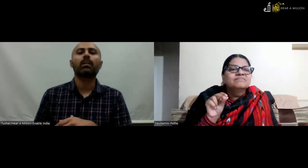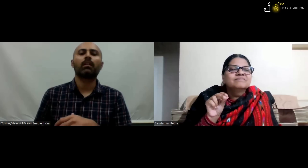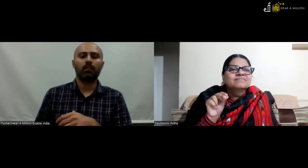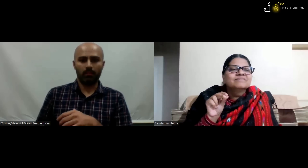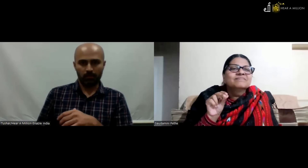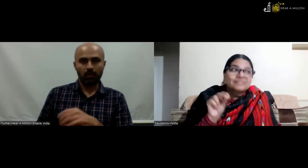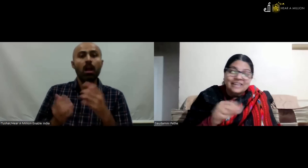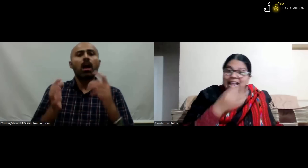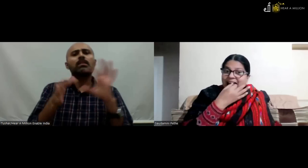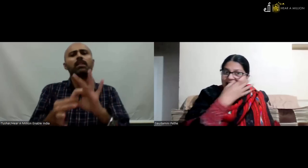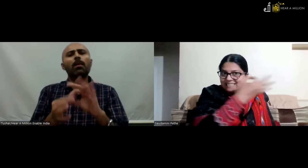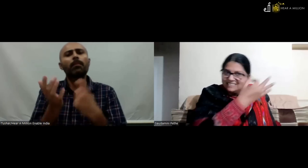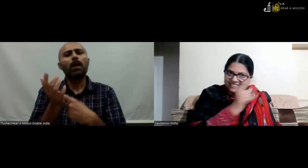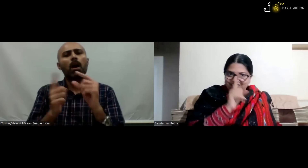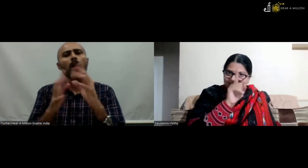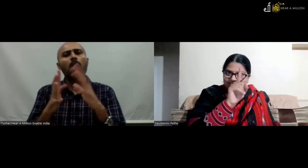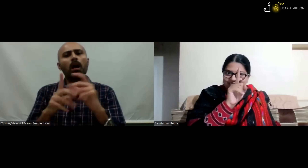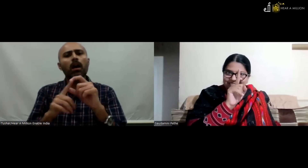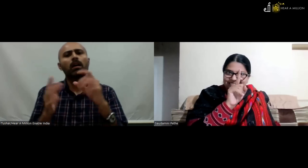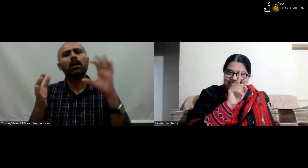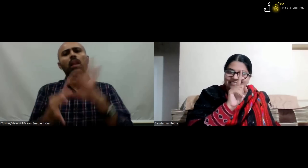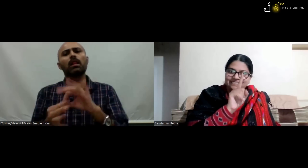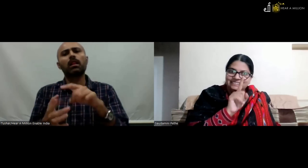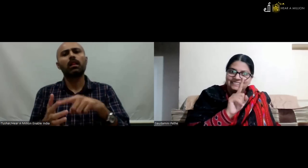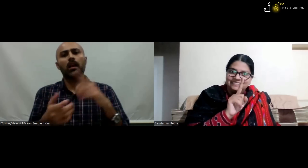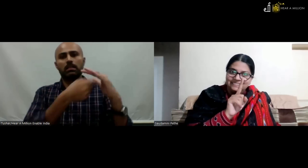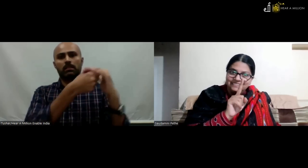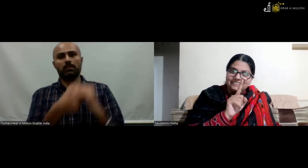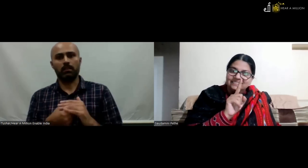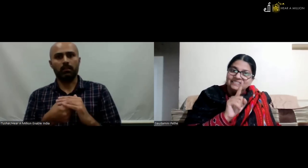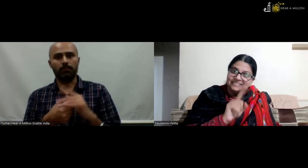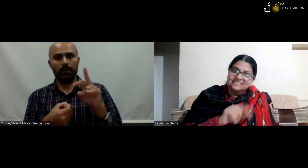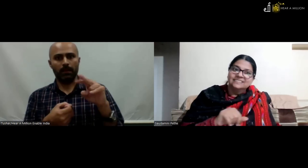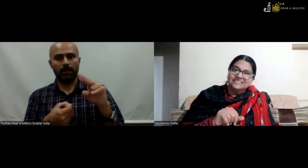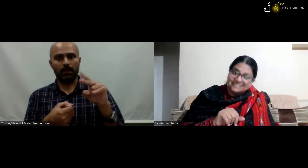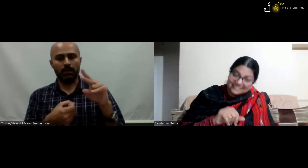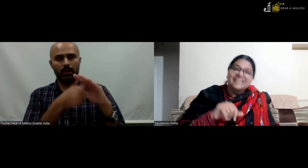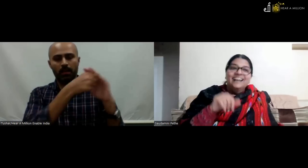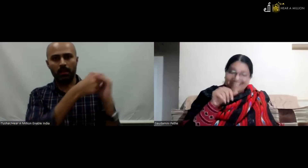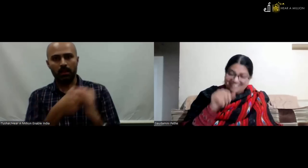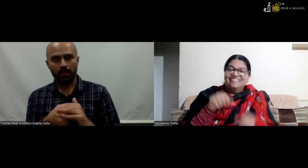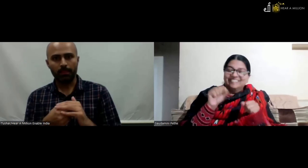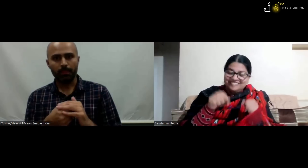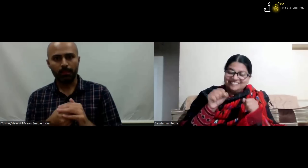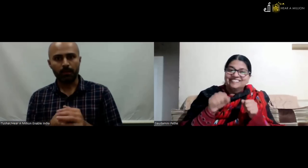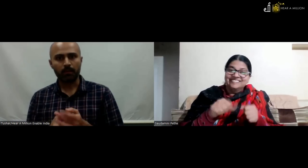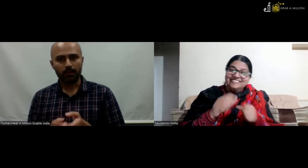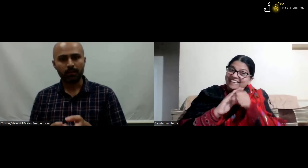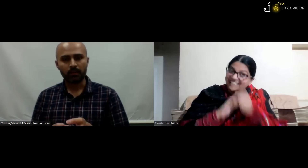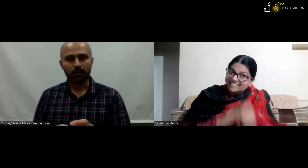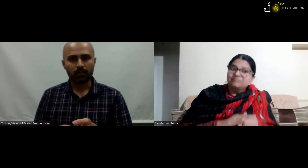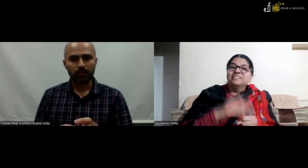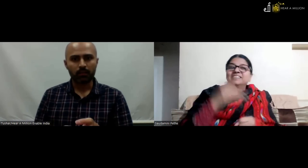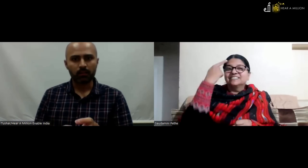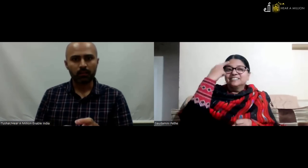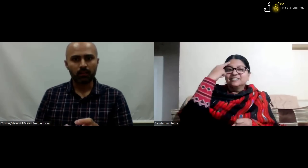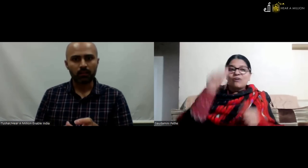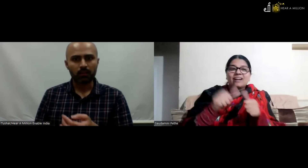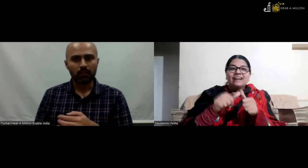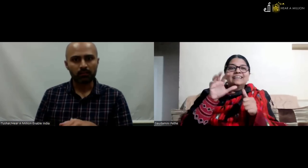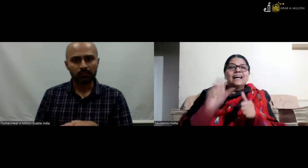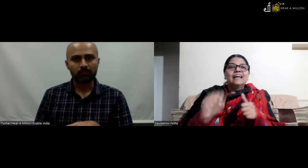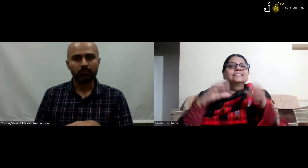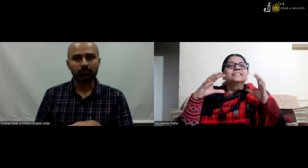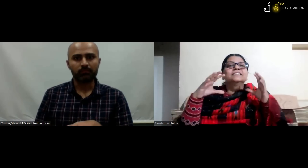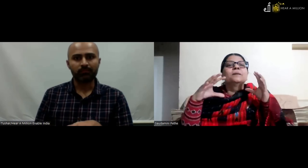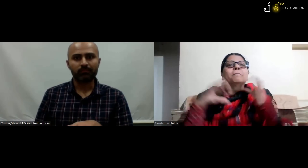RPWD, whether they are following the RPWD Act or not. So Tushar here, I mean, how we can talk